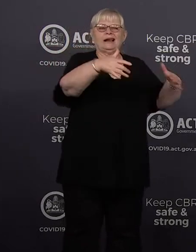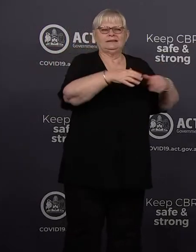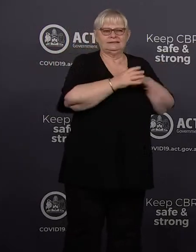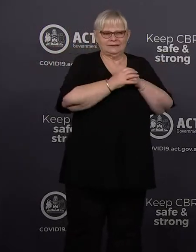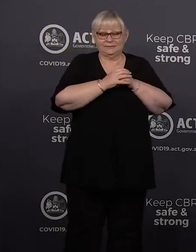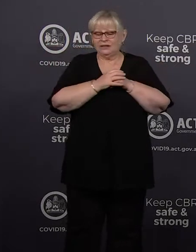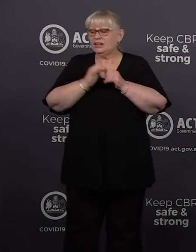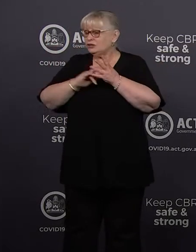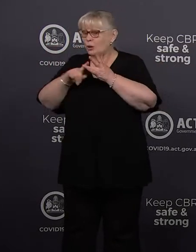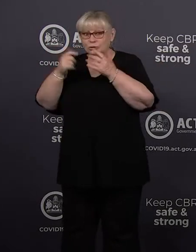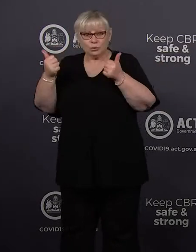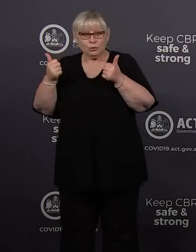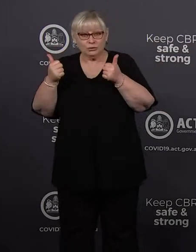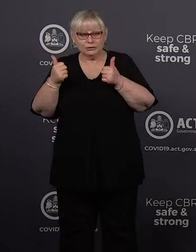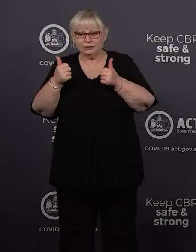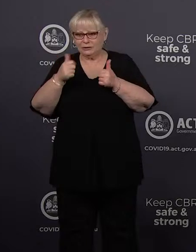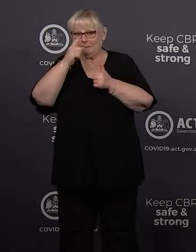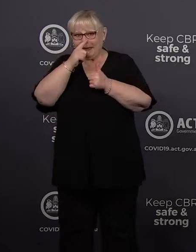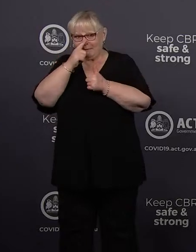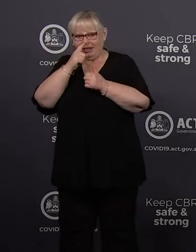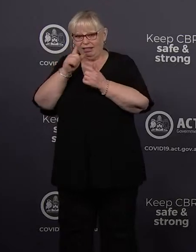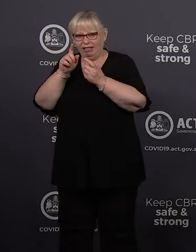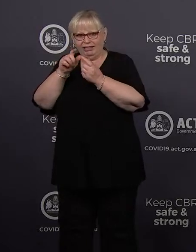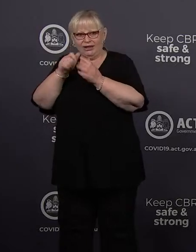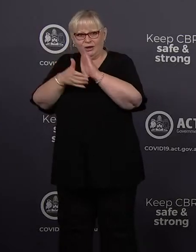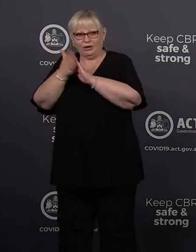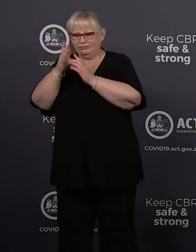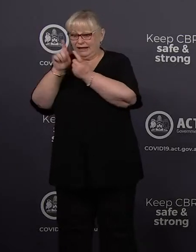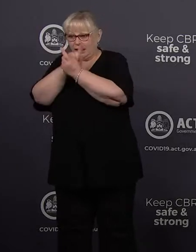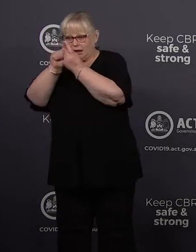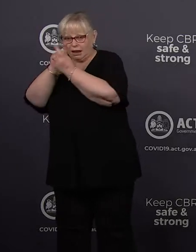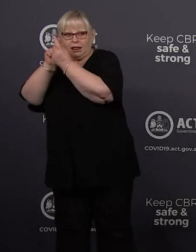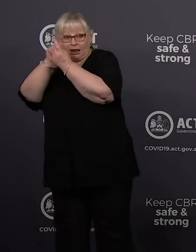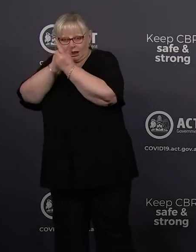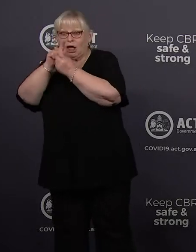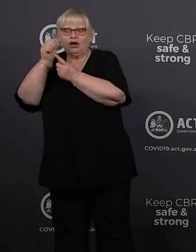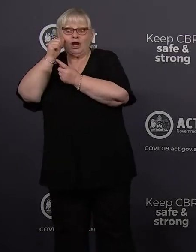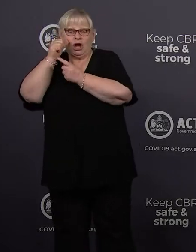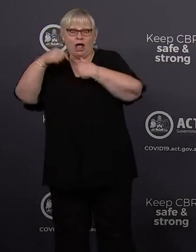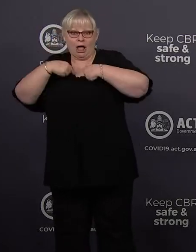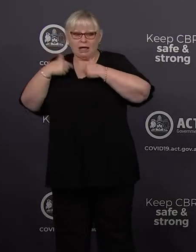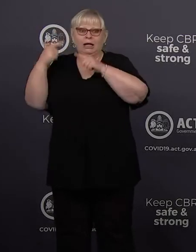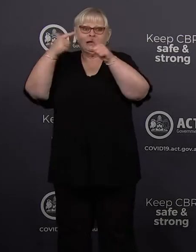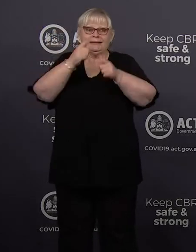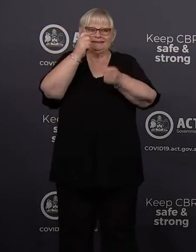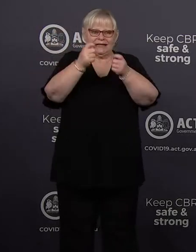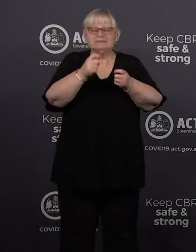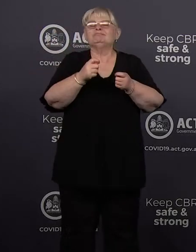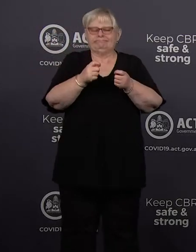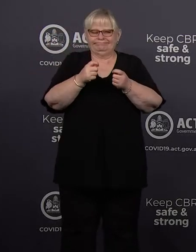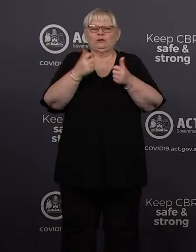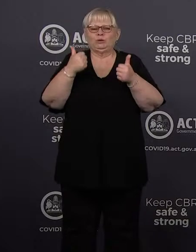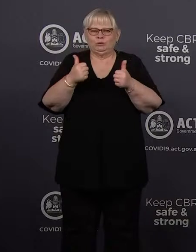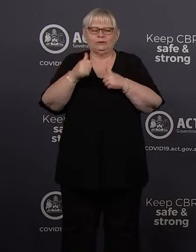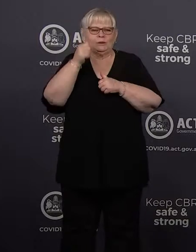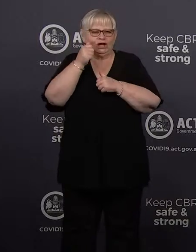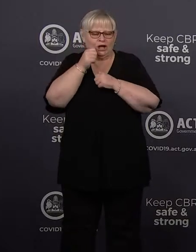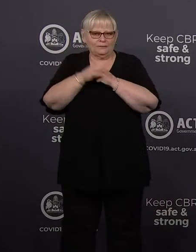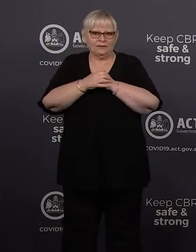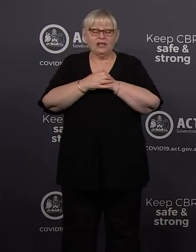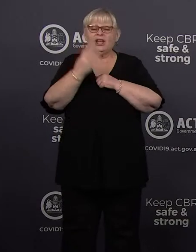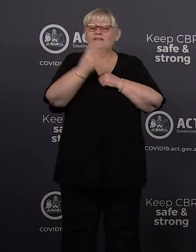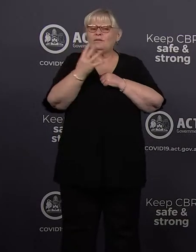going and getting tested and identifying as close contacts is really paying off. Out of the 21, 14 were